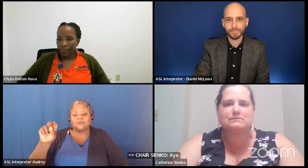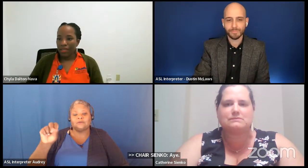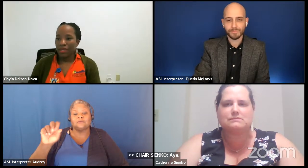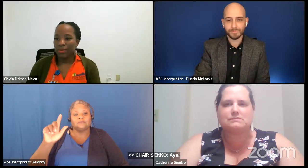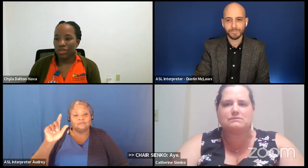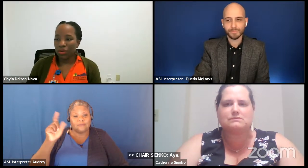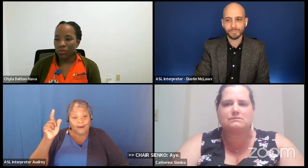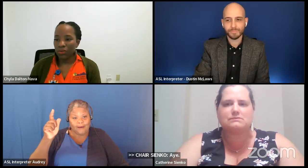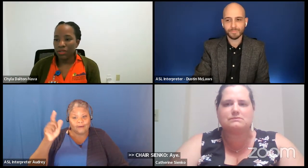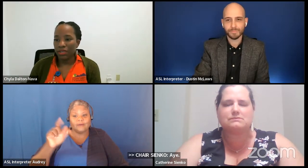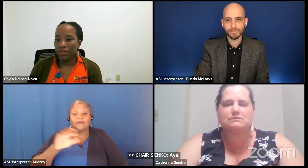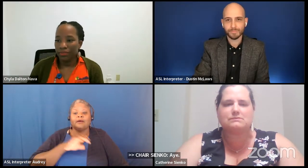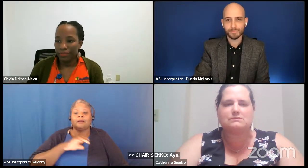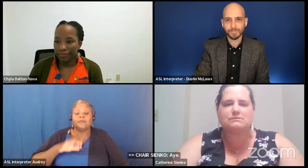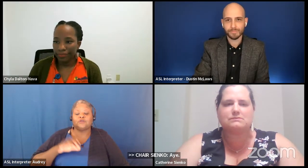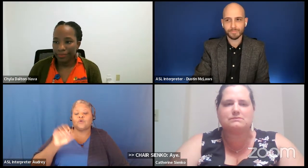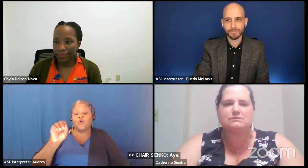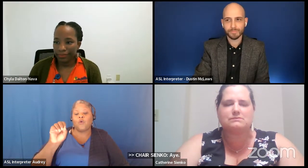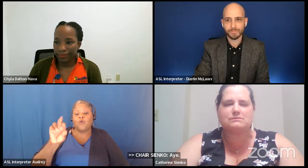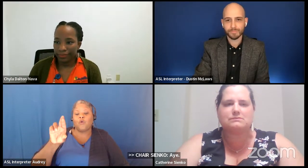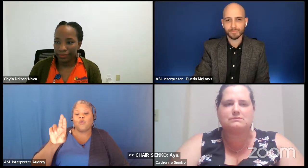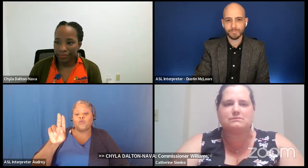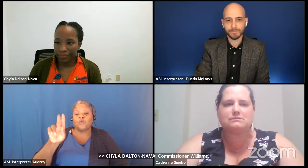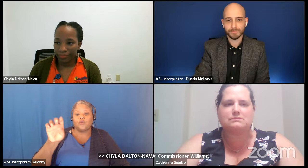Aye. Commissioner O'Rourke,